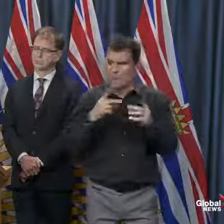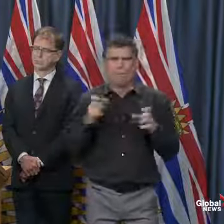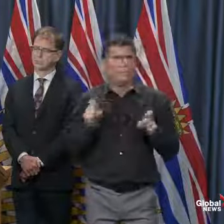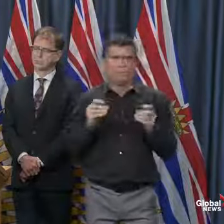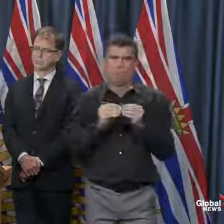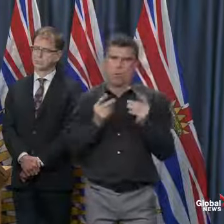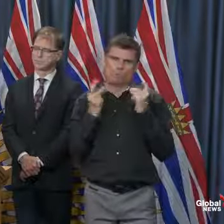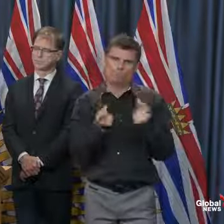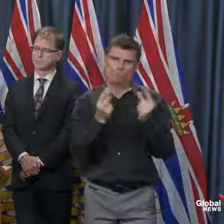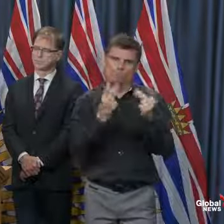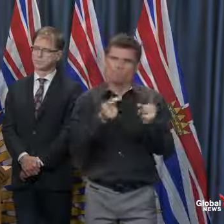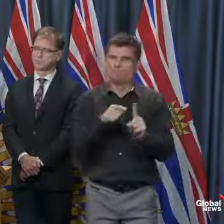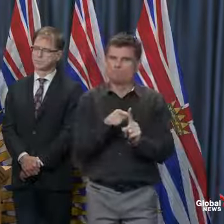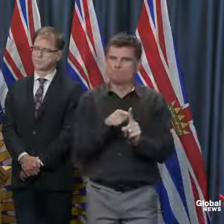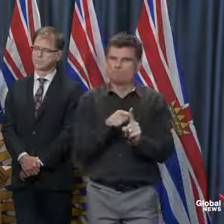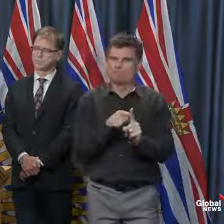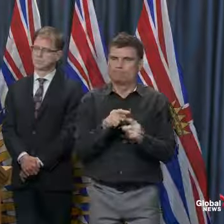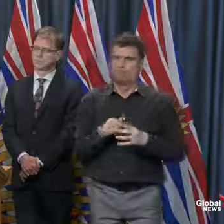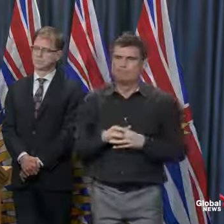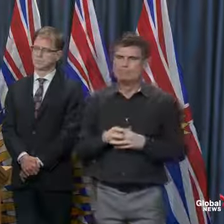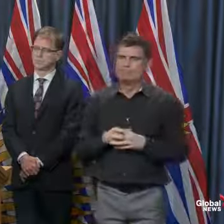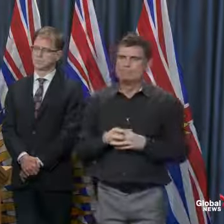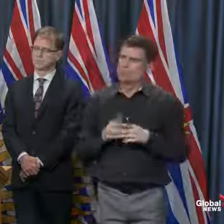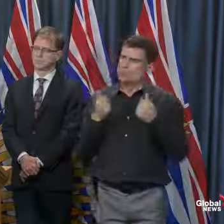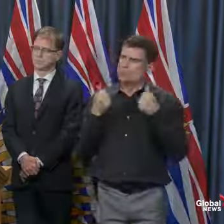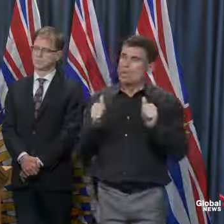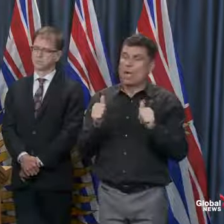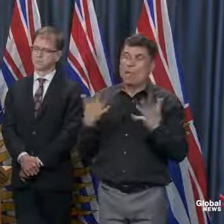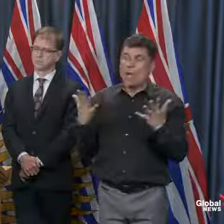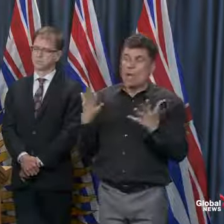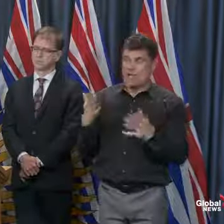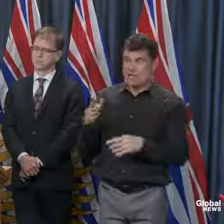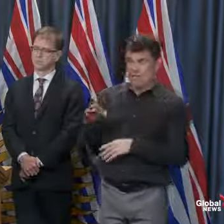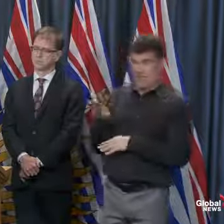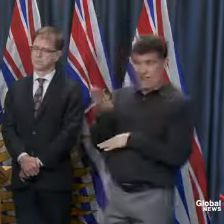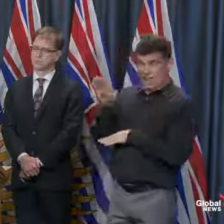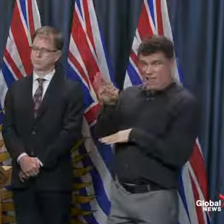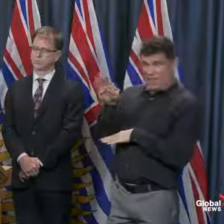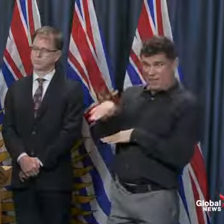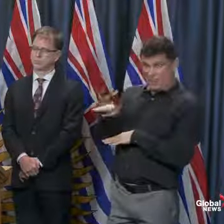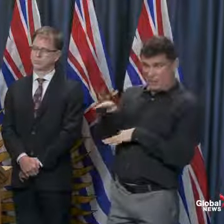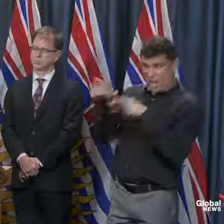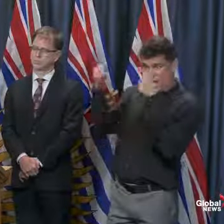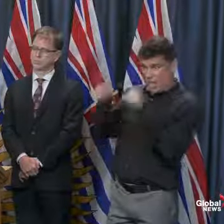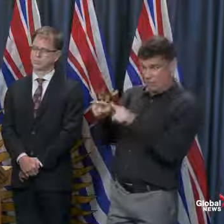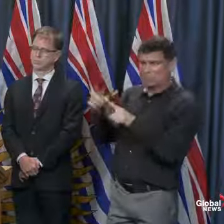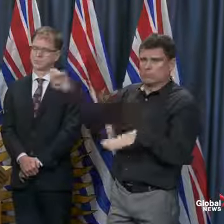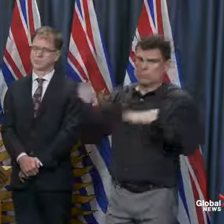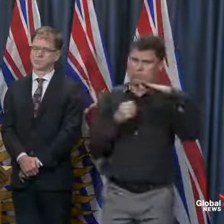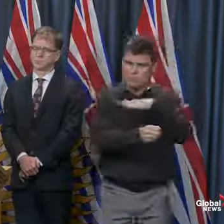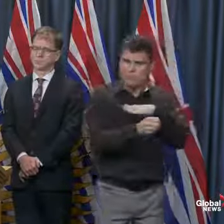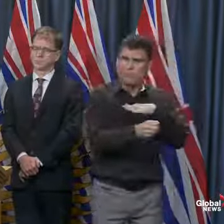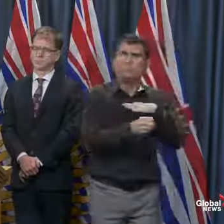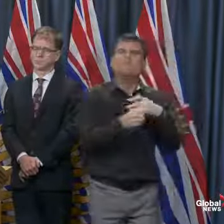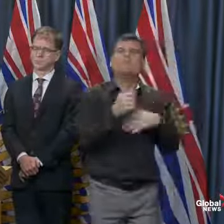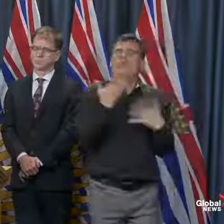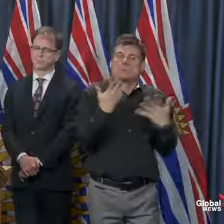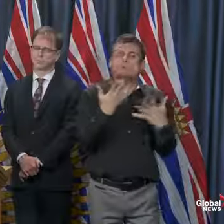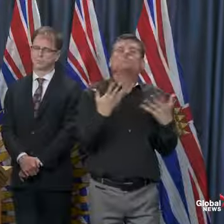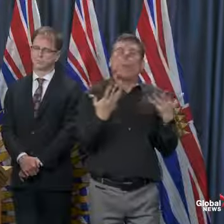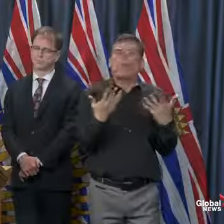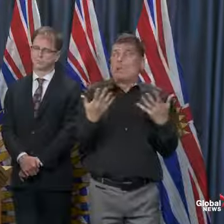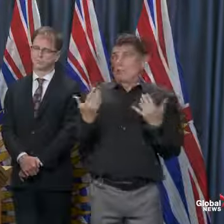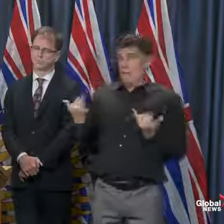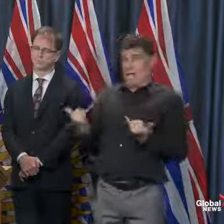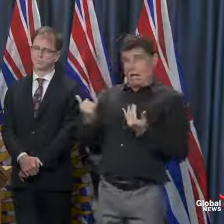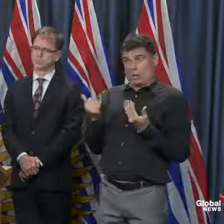is up till the morning of the day when we have afternoon briefings, but today's reflects up to the end of Sunday's lab